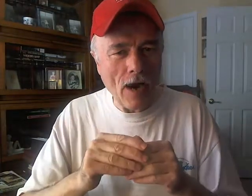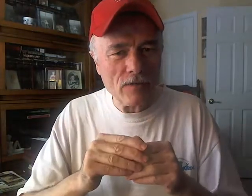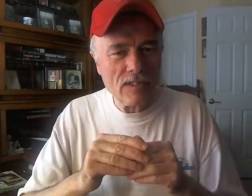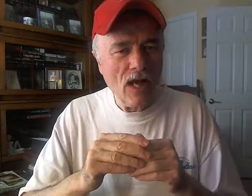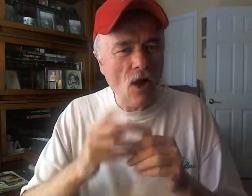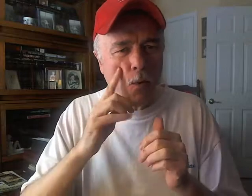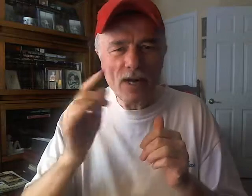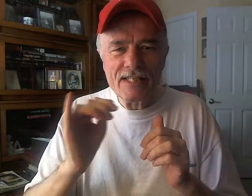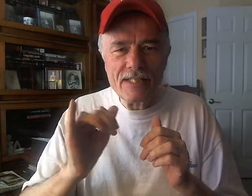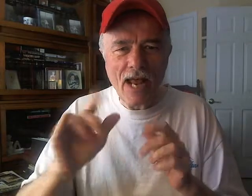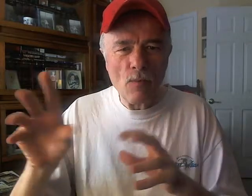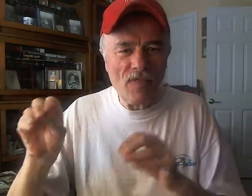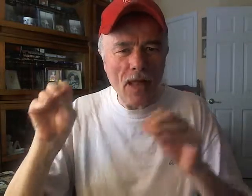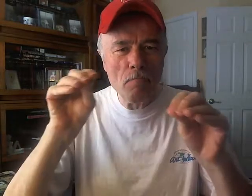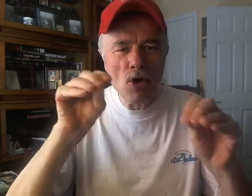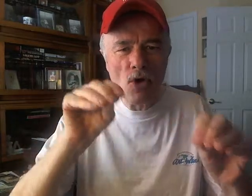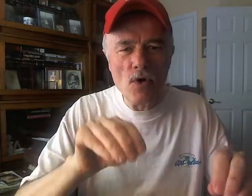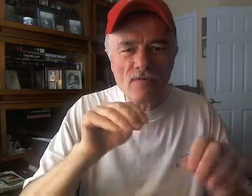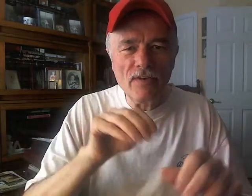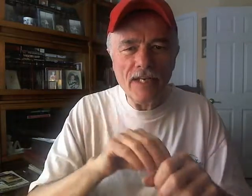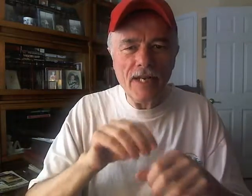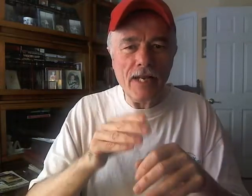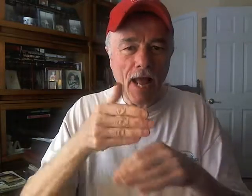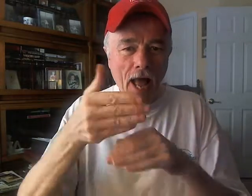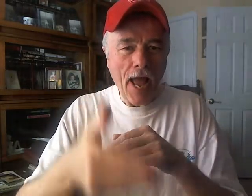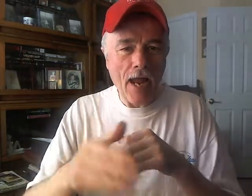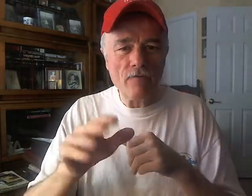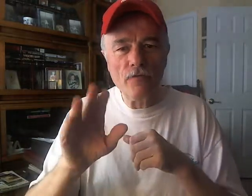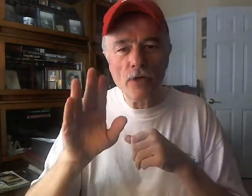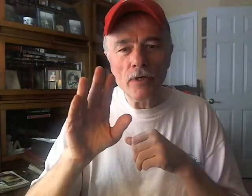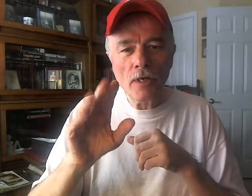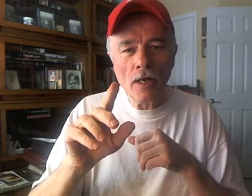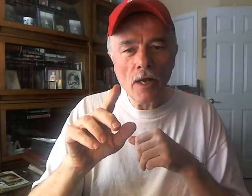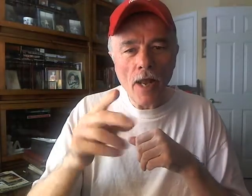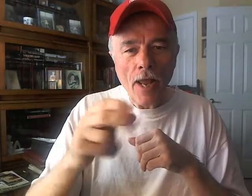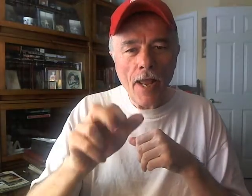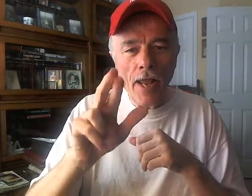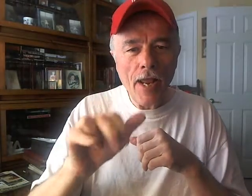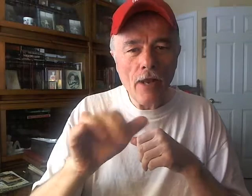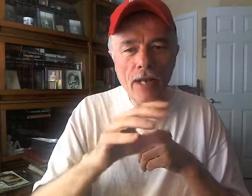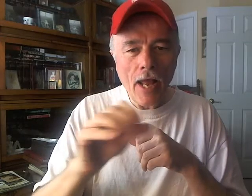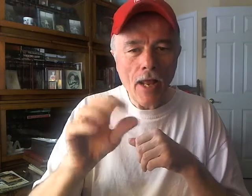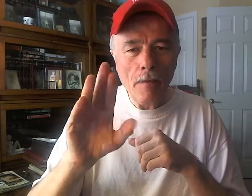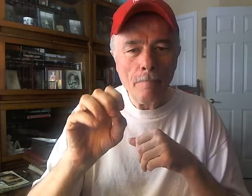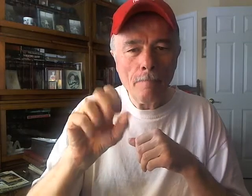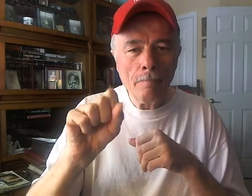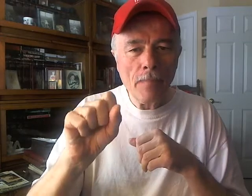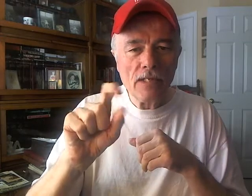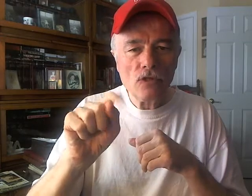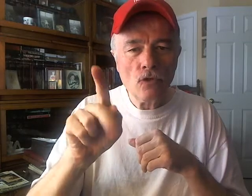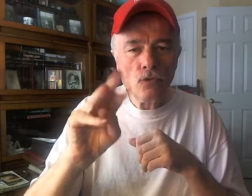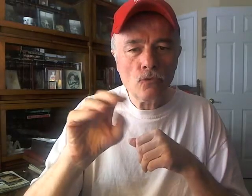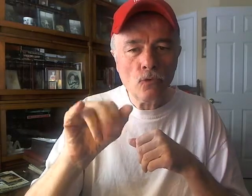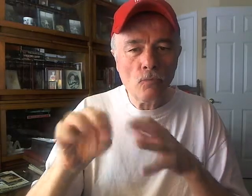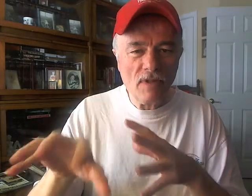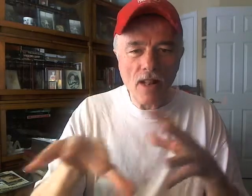House. We start with a movie after he and Miss